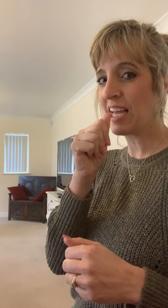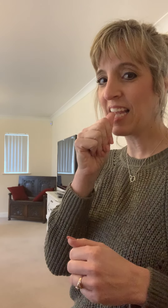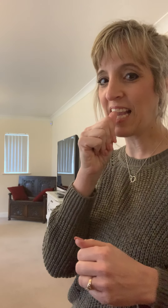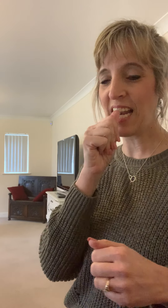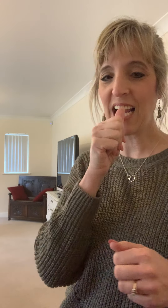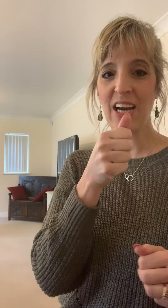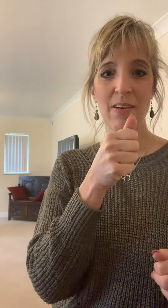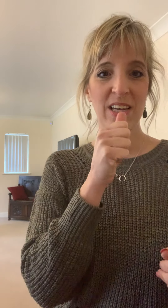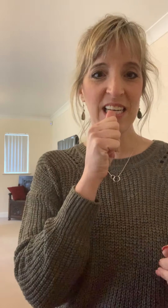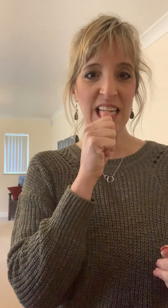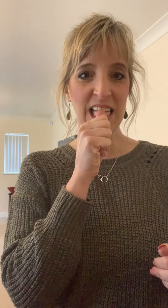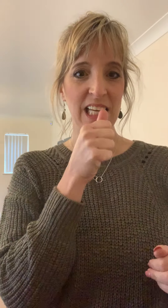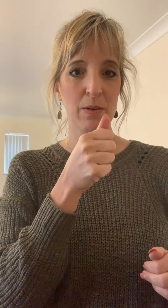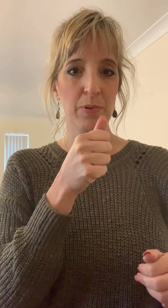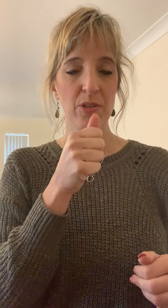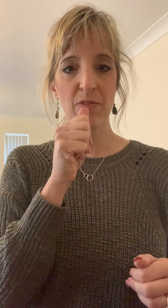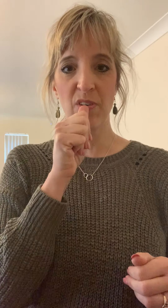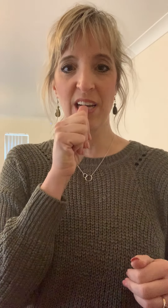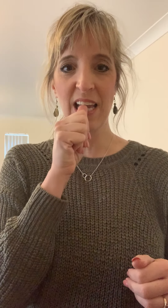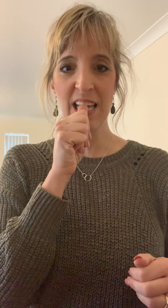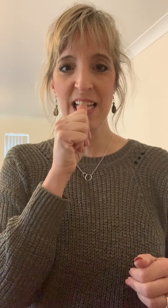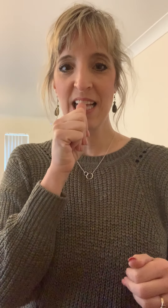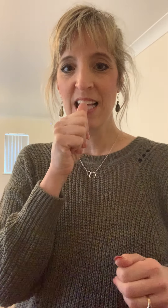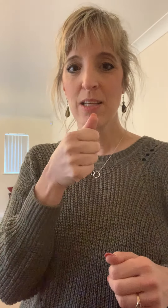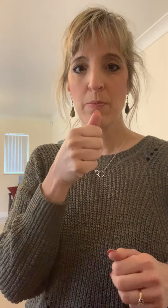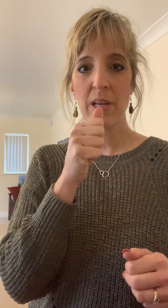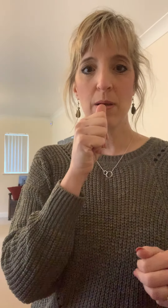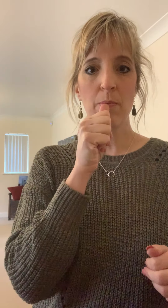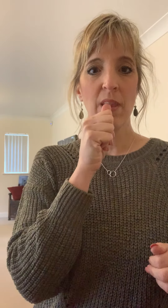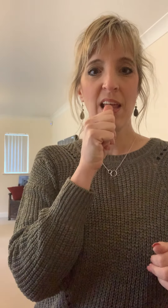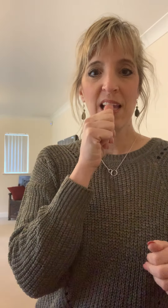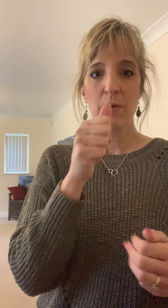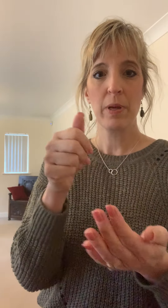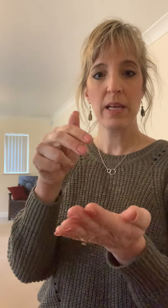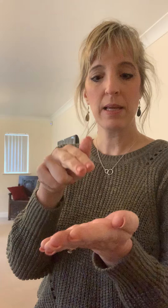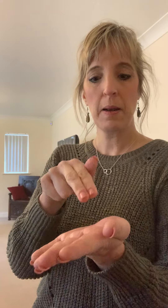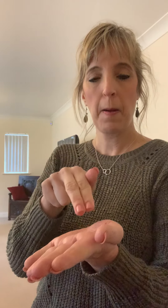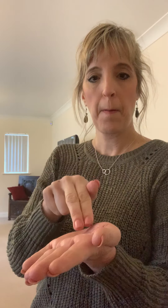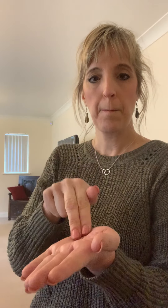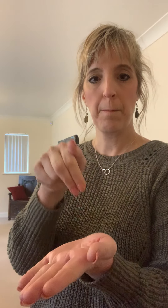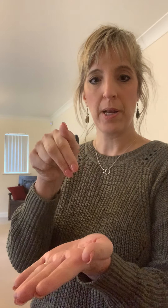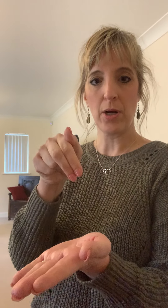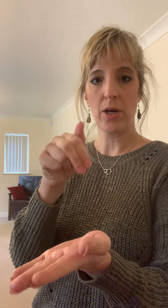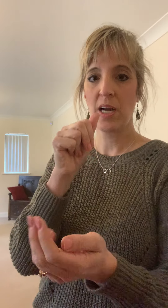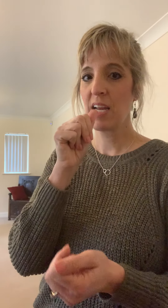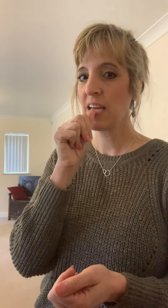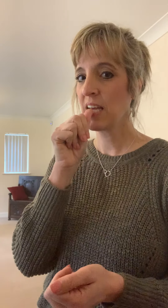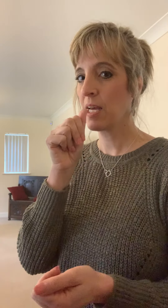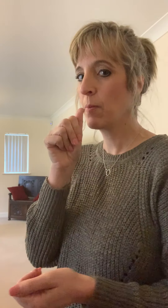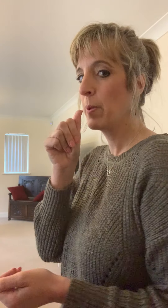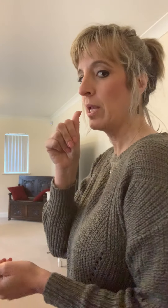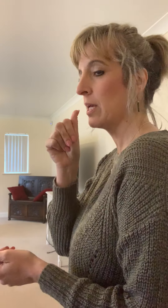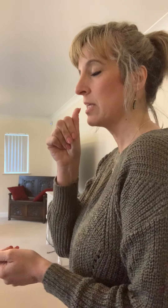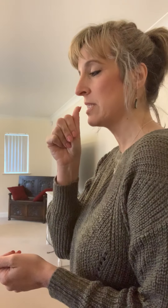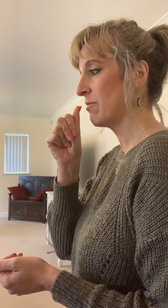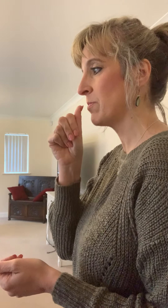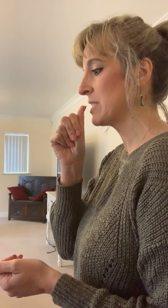You kind of grab your teeth and push it forward, okay? Peanut, peanut butter. Peanut, see it from the